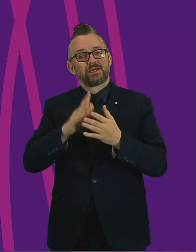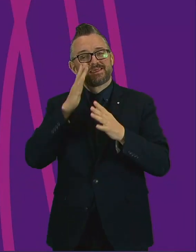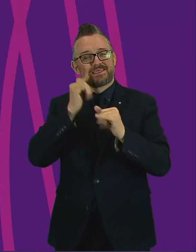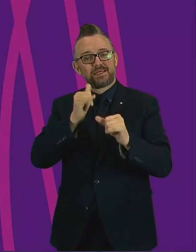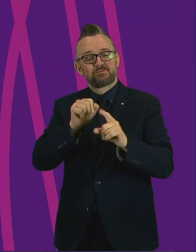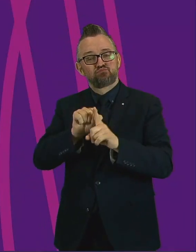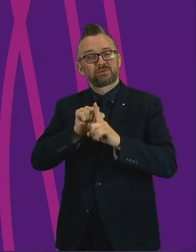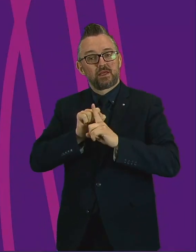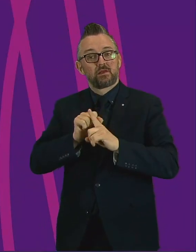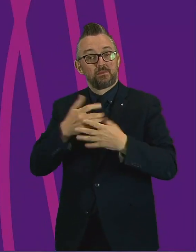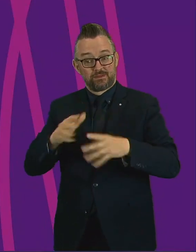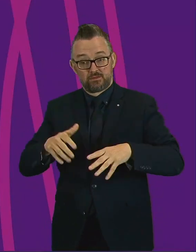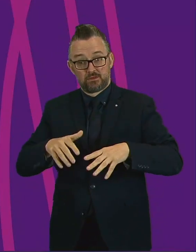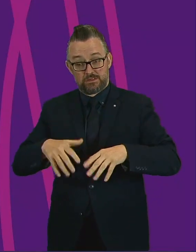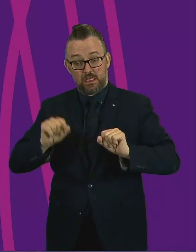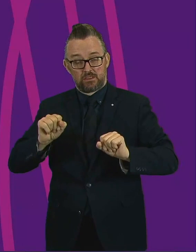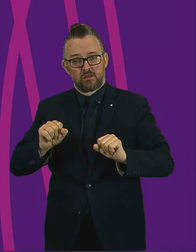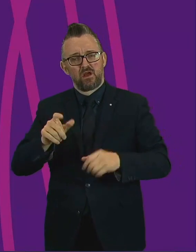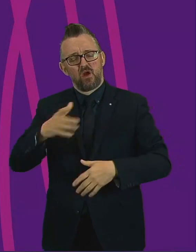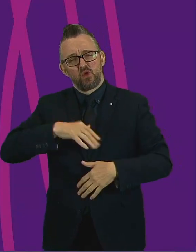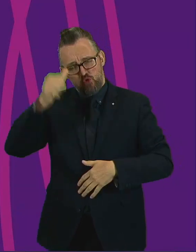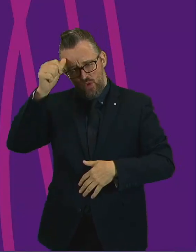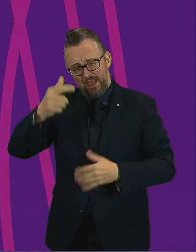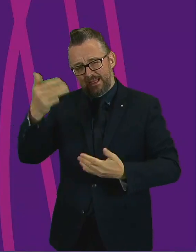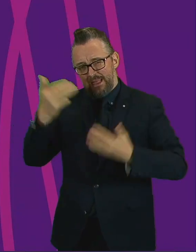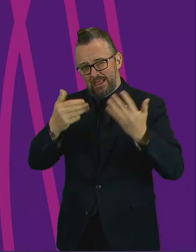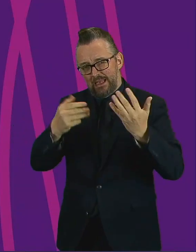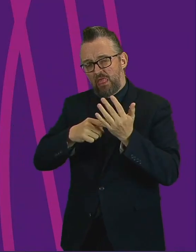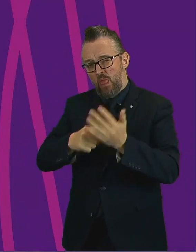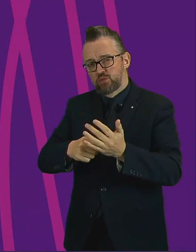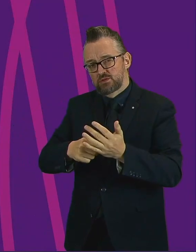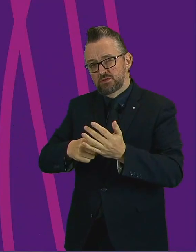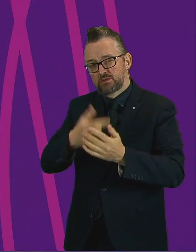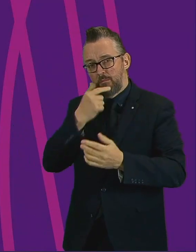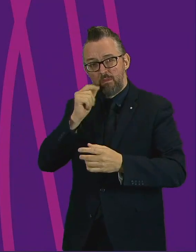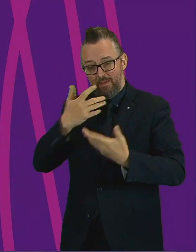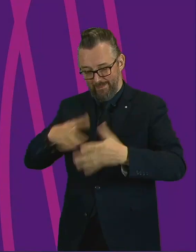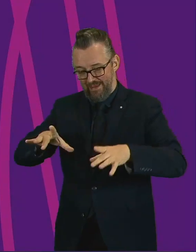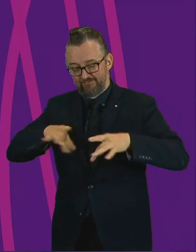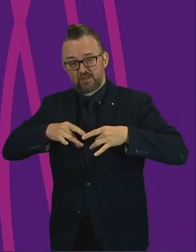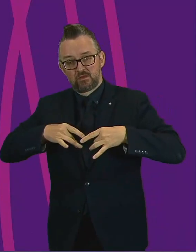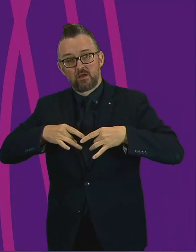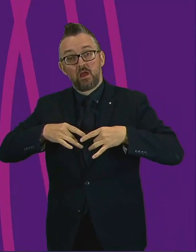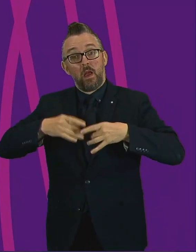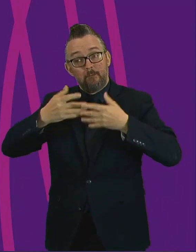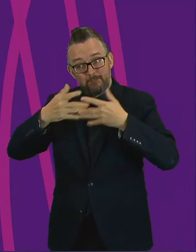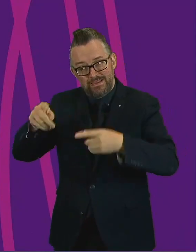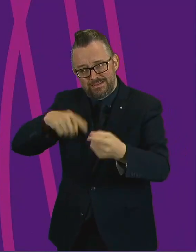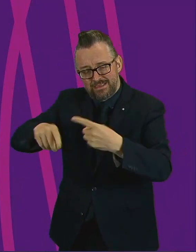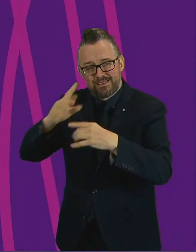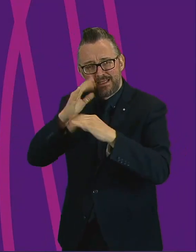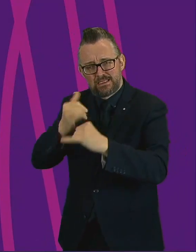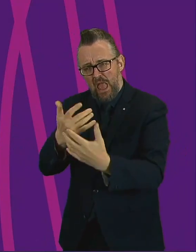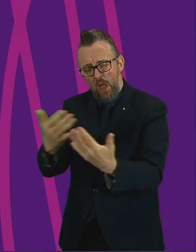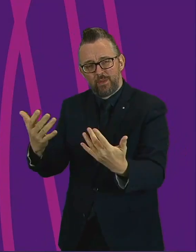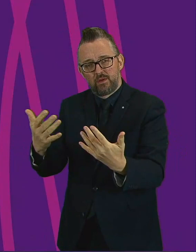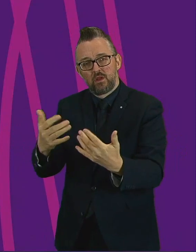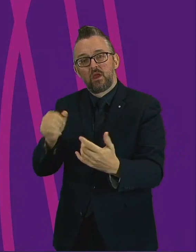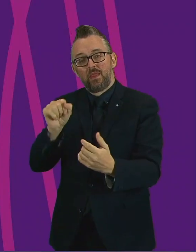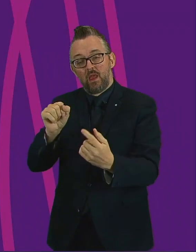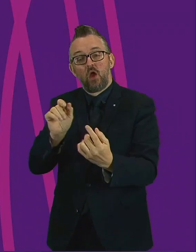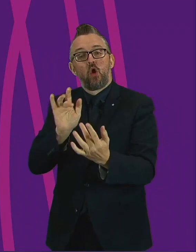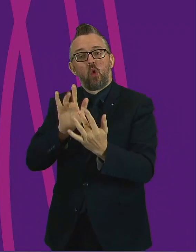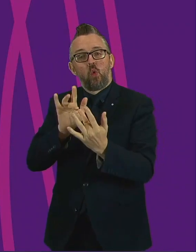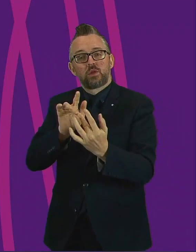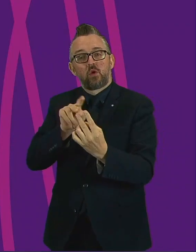Does the First Minister know how many of those 19,000 infected people have been tested and how many of their contacts have